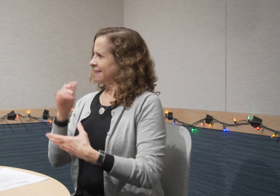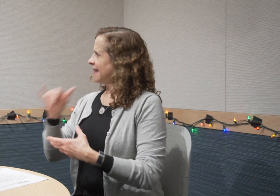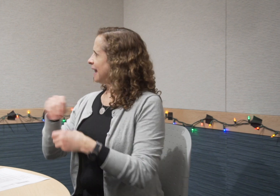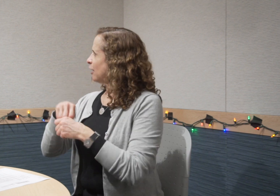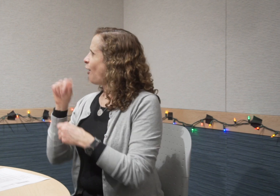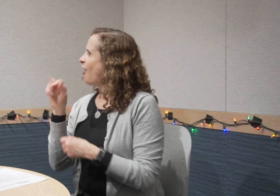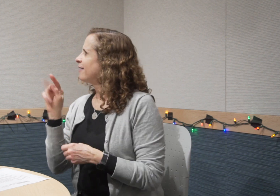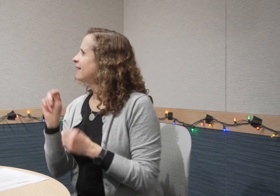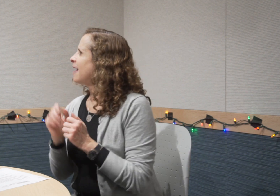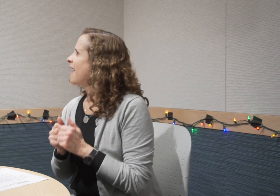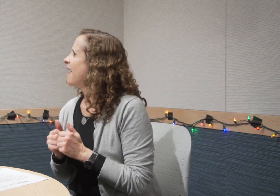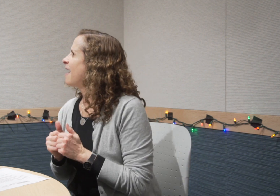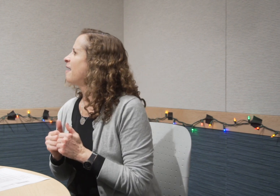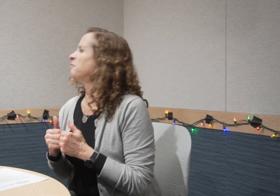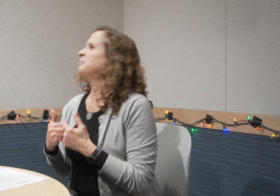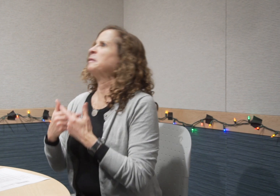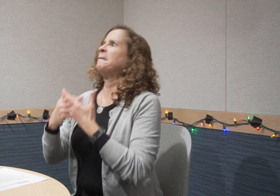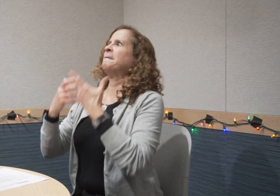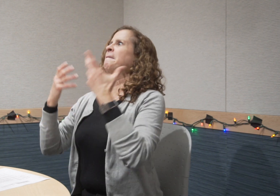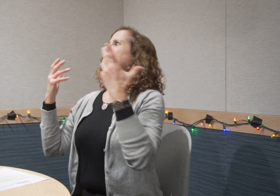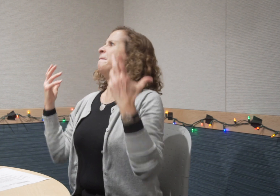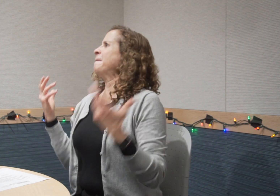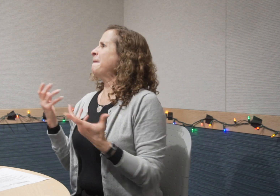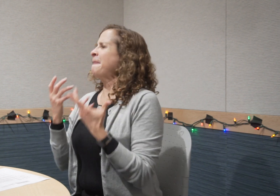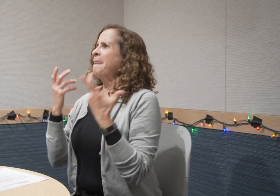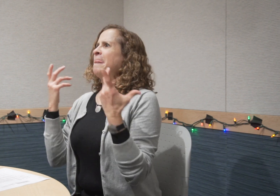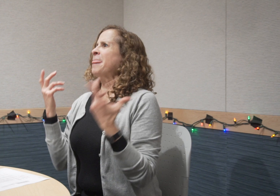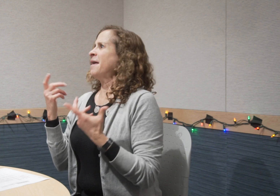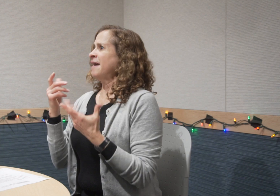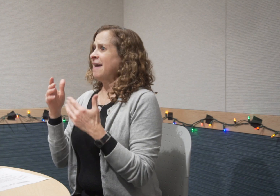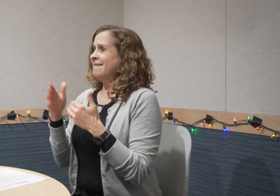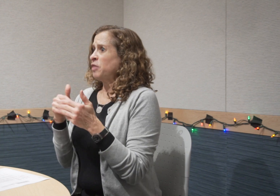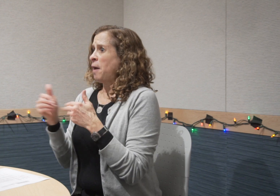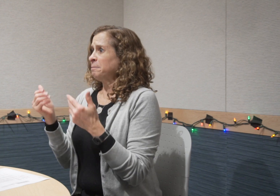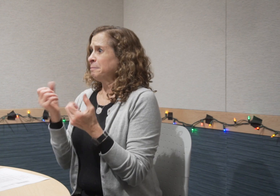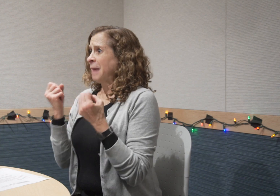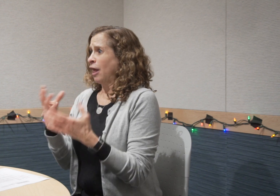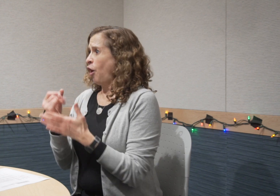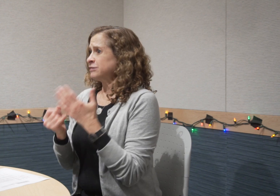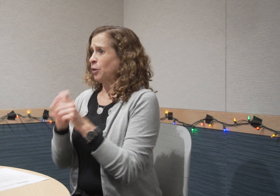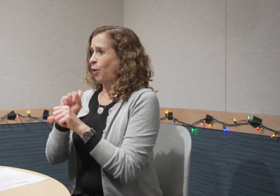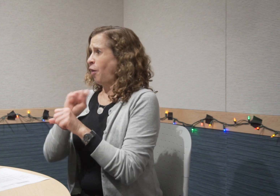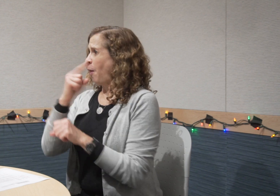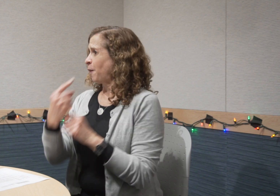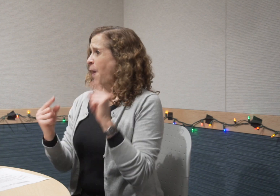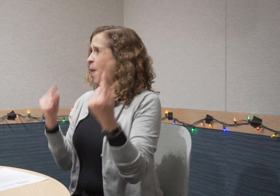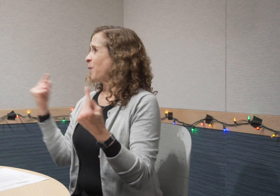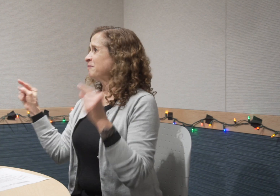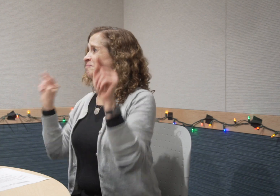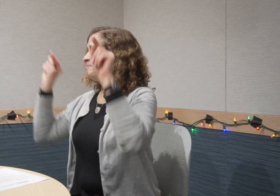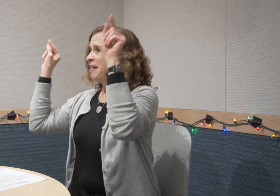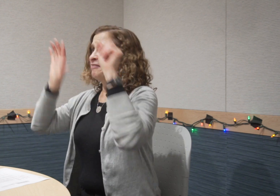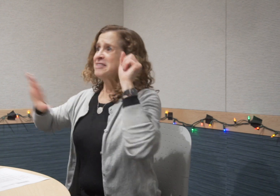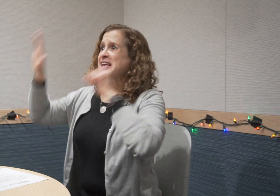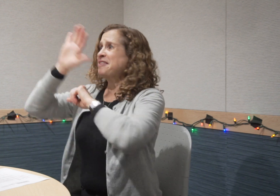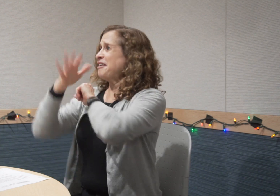deaf person's experience, how can they express that artistically? I mean, many artists work alone